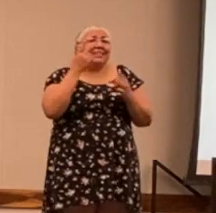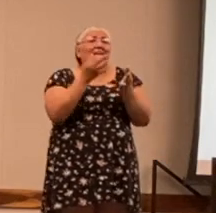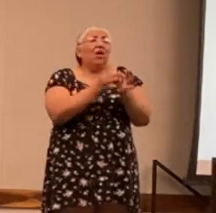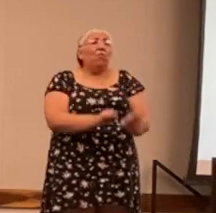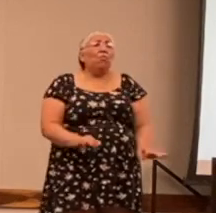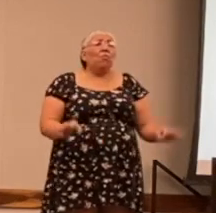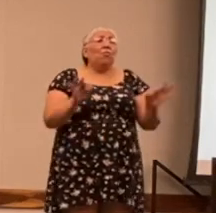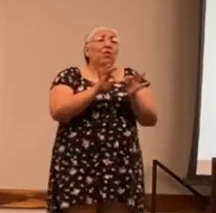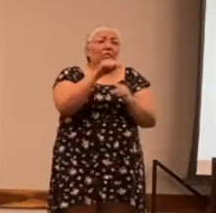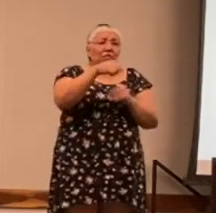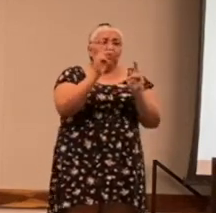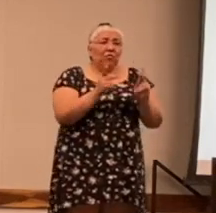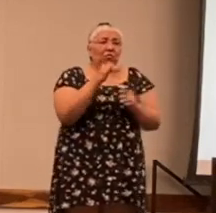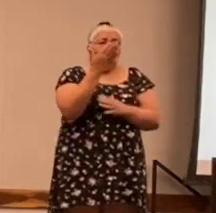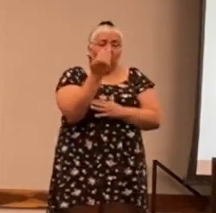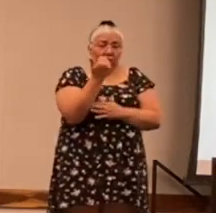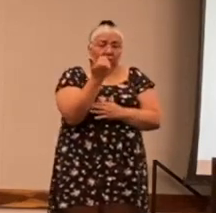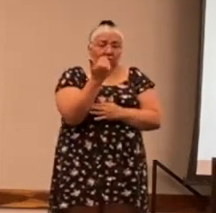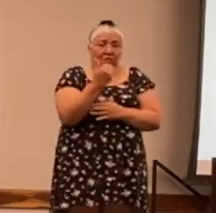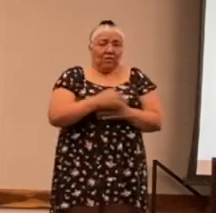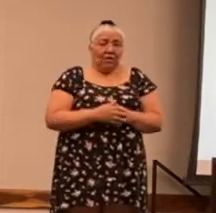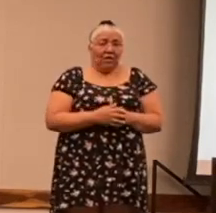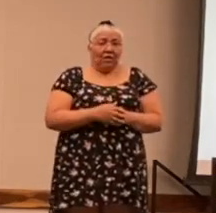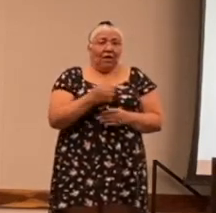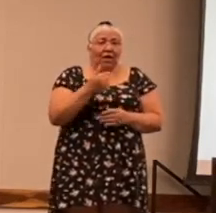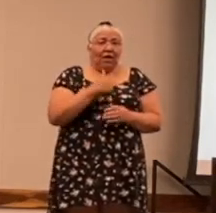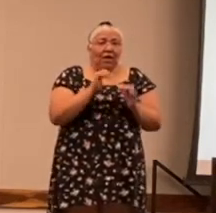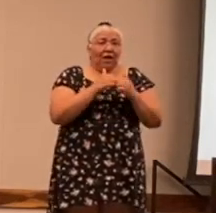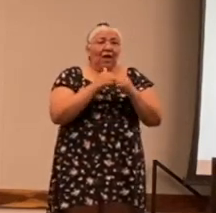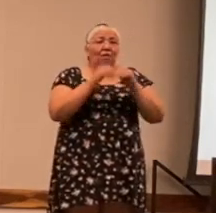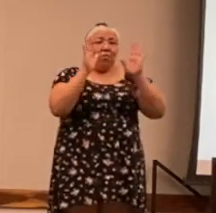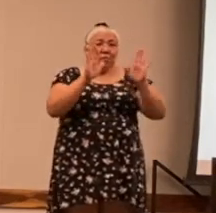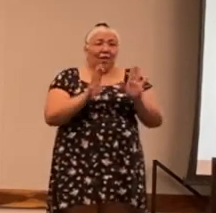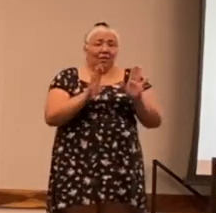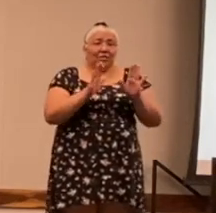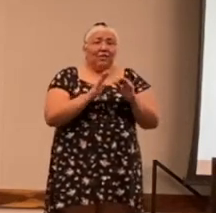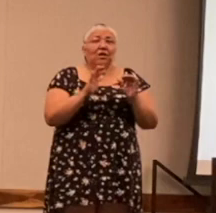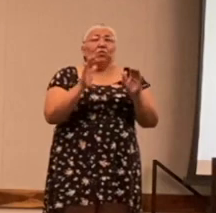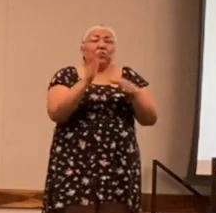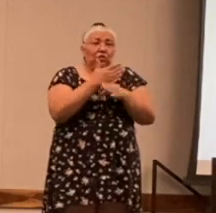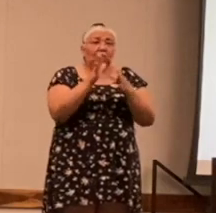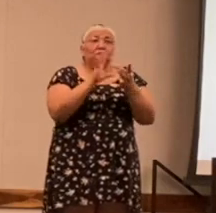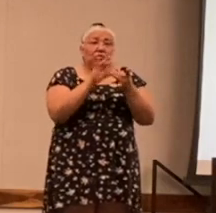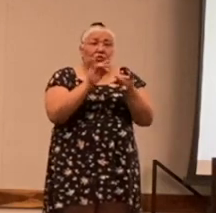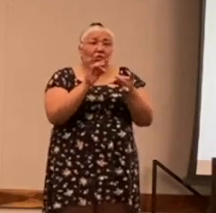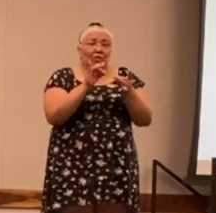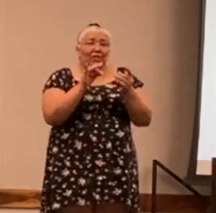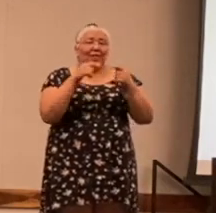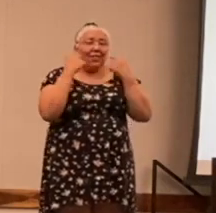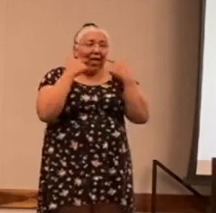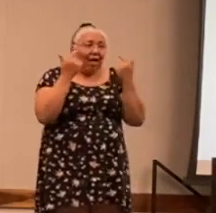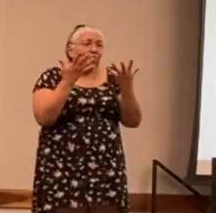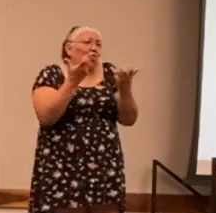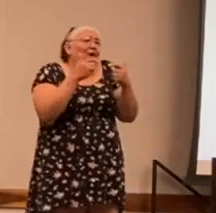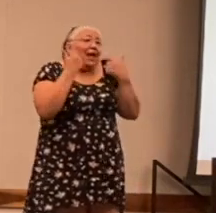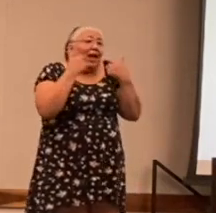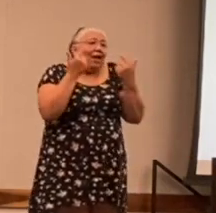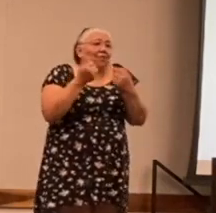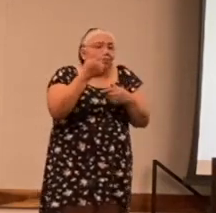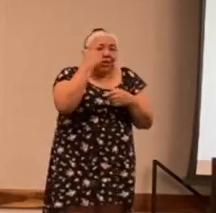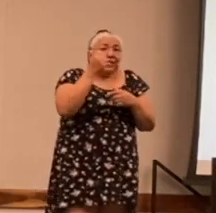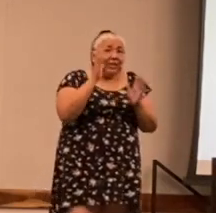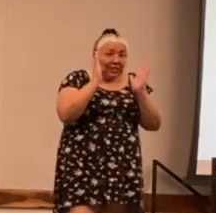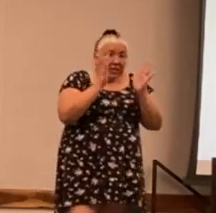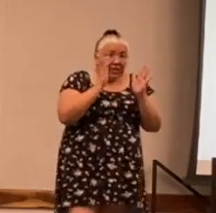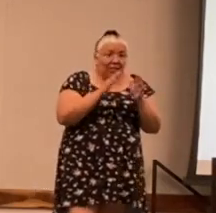important this person was to them. And how amazing they were, right? They'll share stories that they laugh and you want to laugh. And listen,